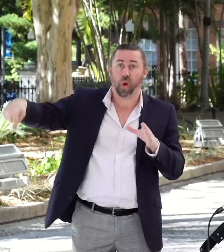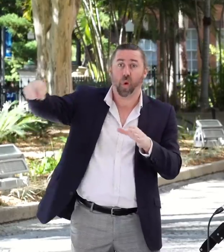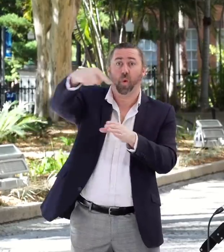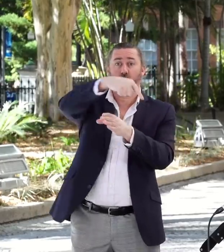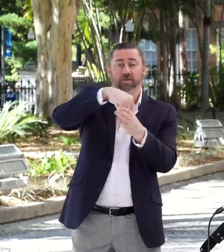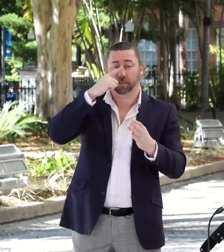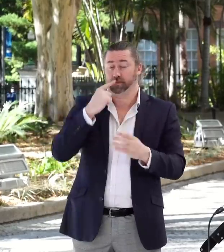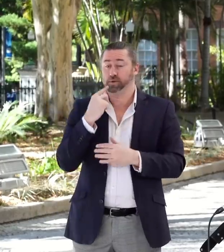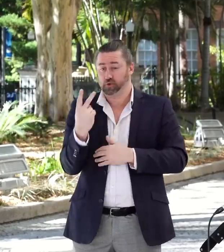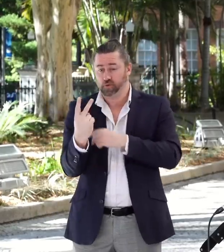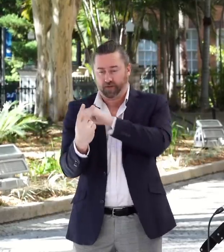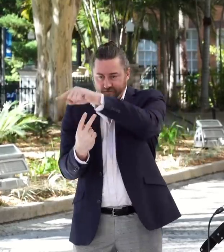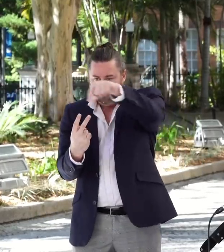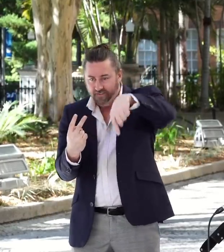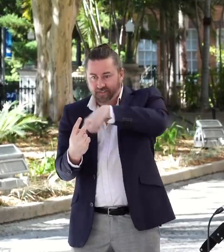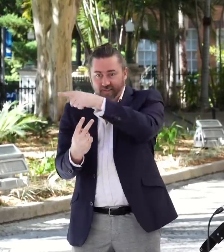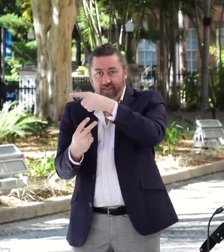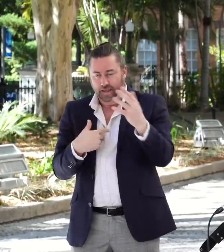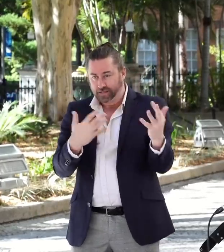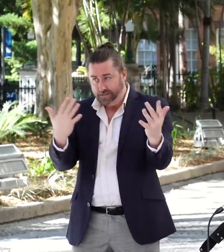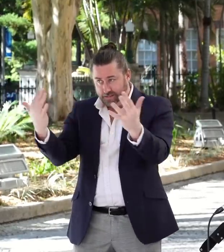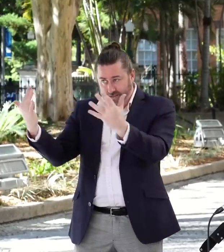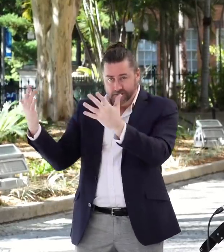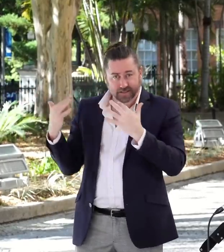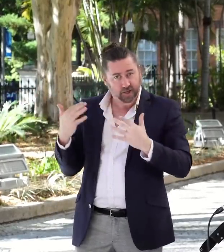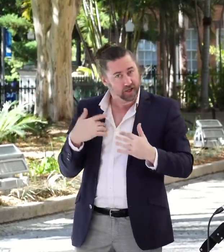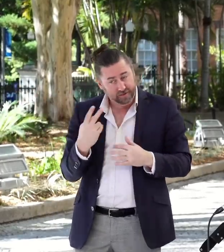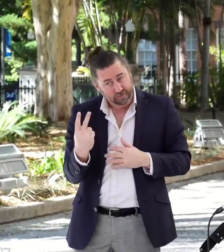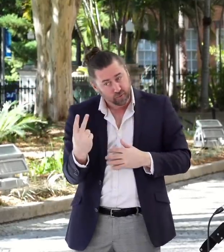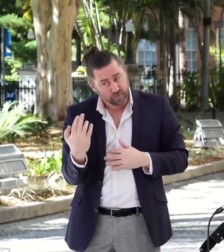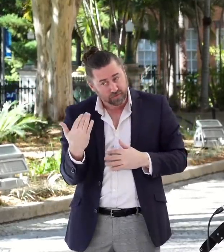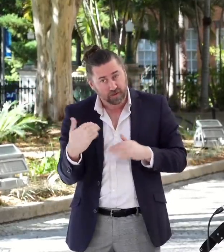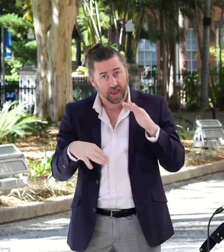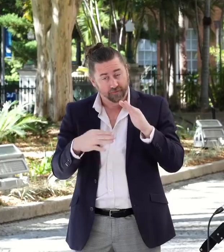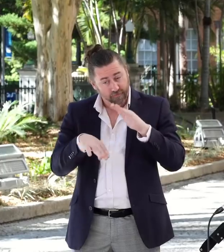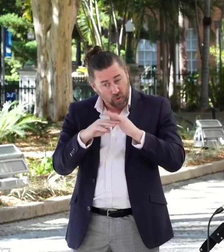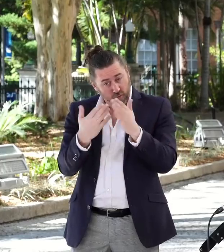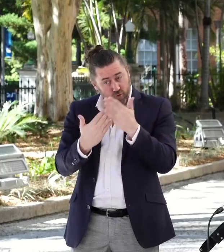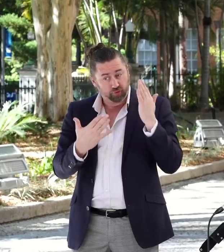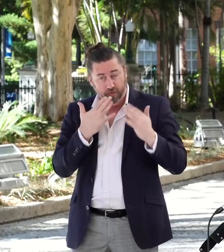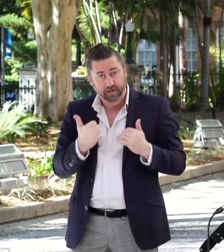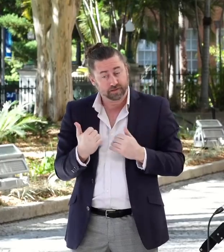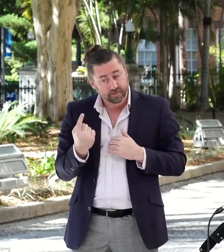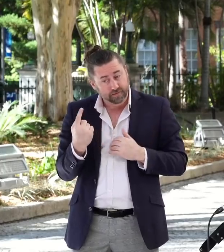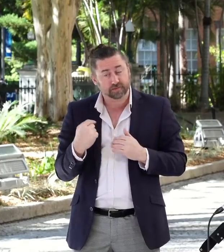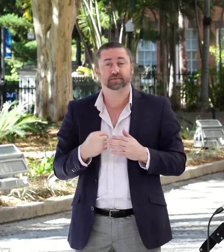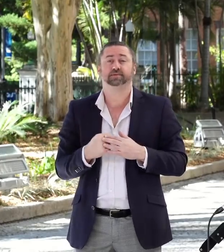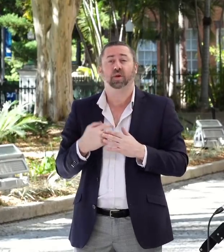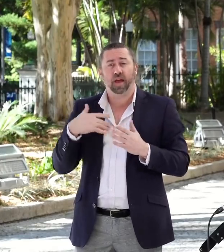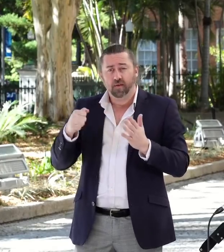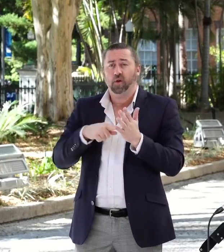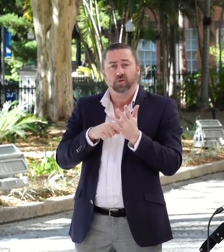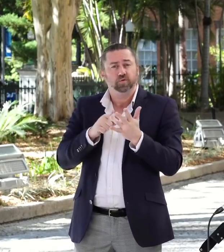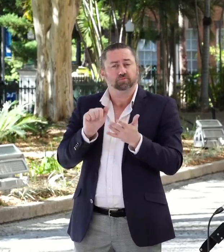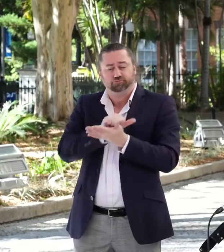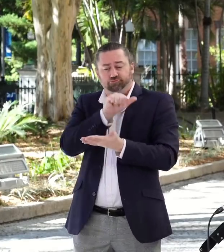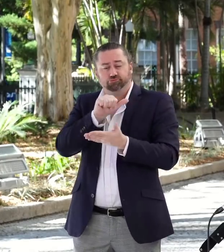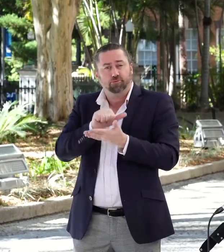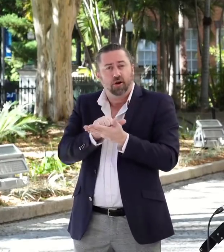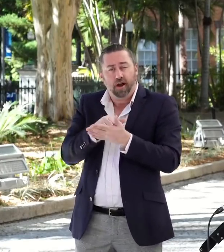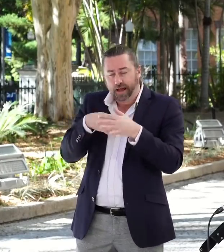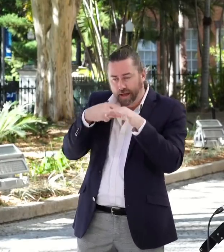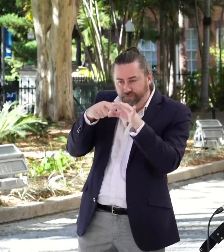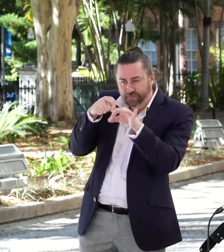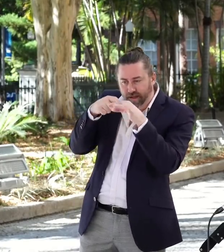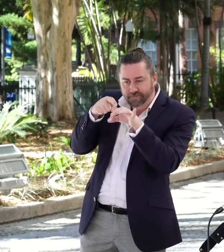the preceding days is to get as much information out of those people as we possibly can. We had to go through a formal process to give directed